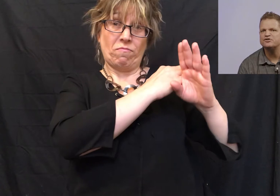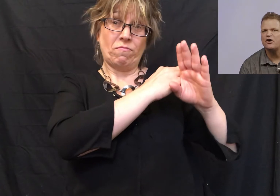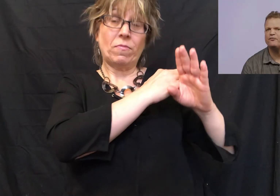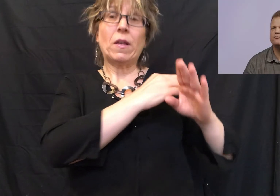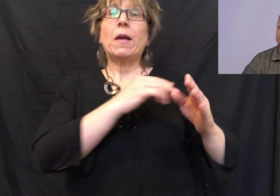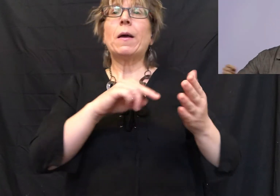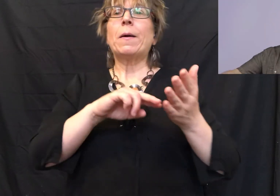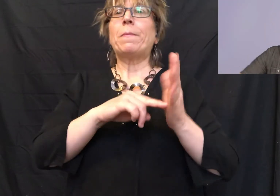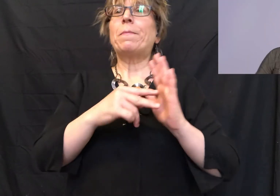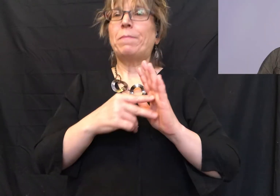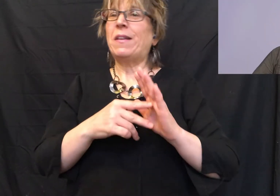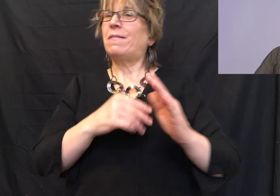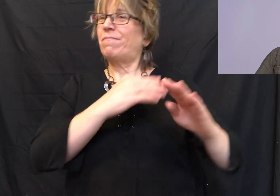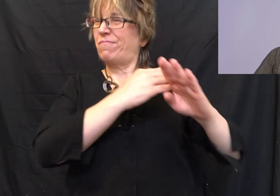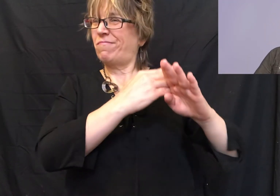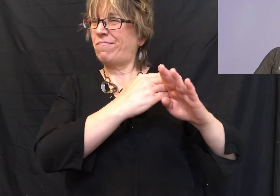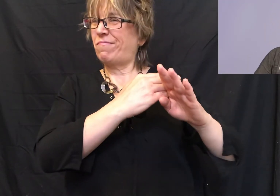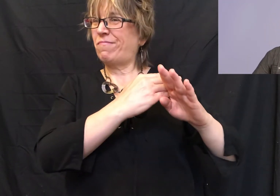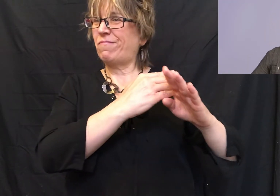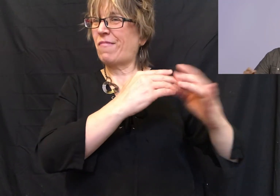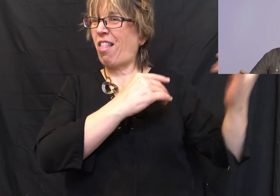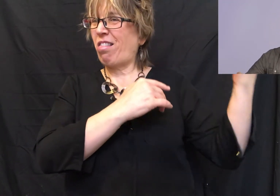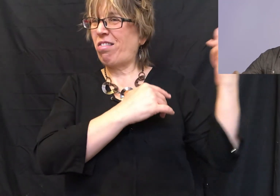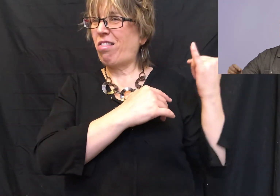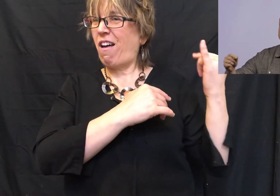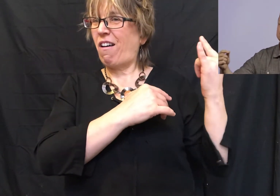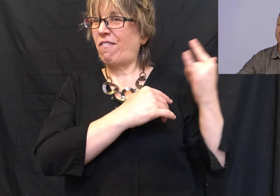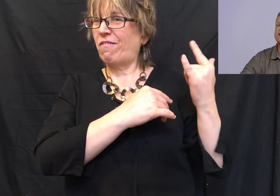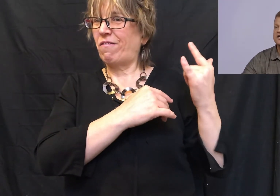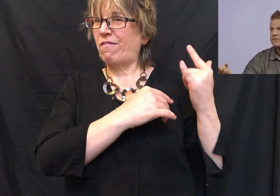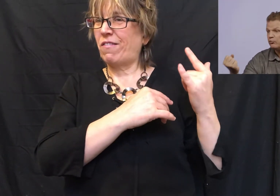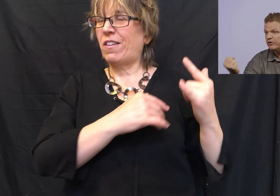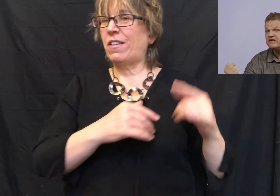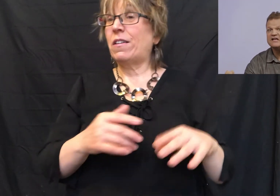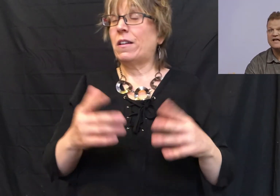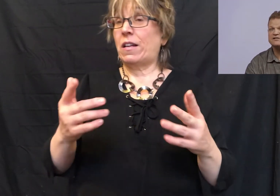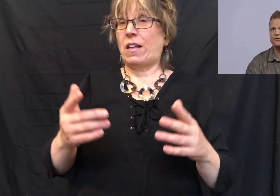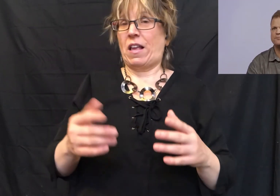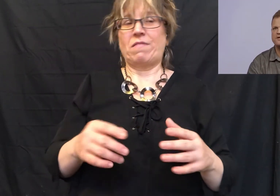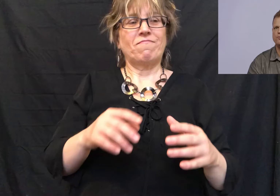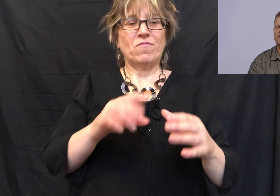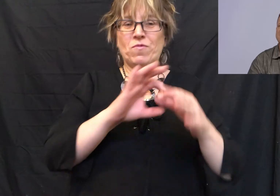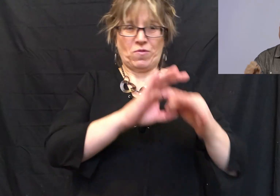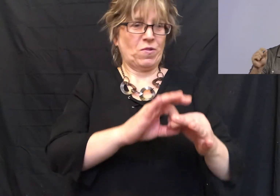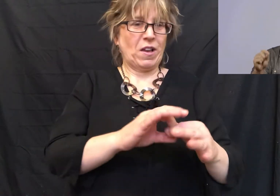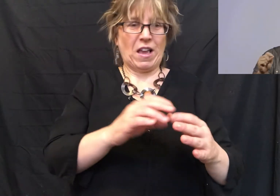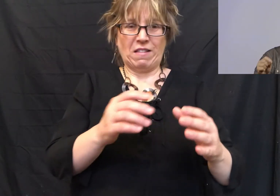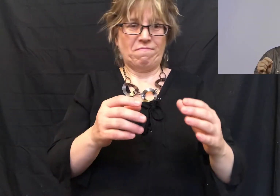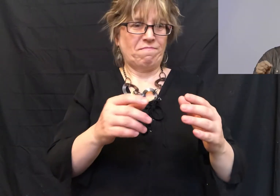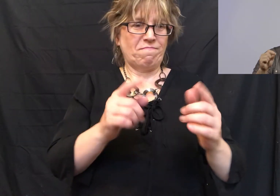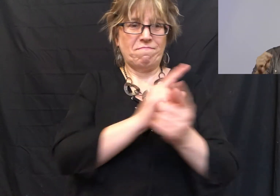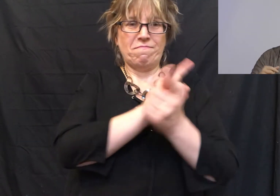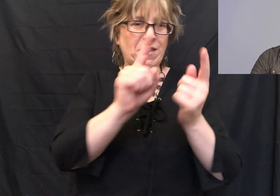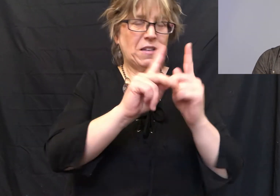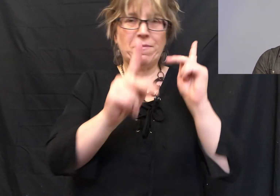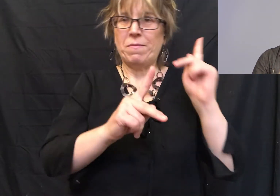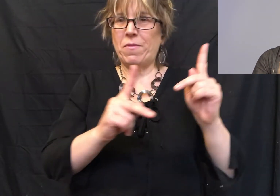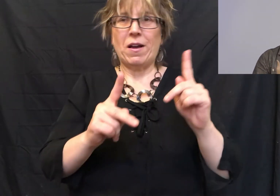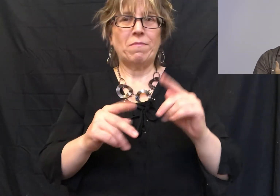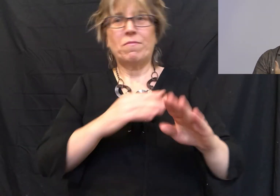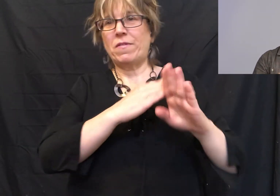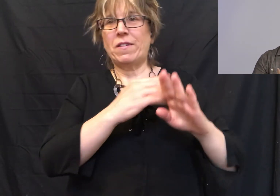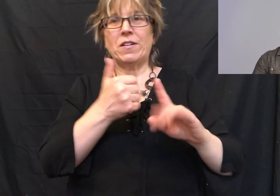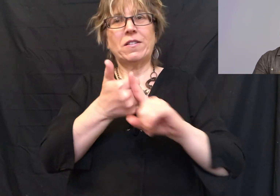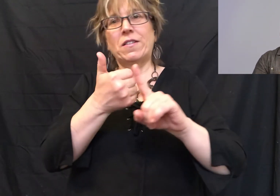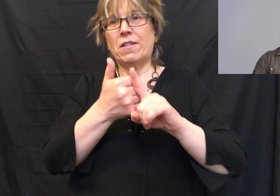keep yourself from being really loved. You keep yourself from belonging and being really connected with other people, and you keep yourself from the joy of